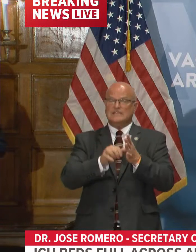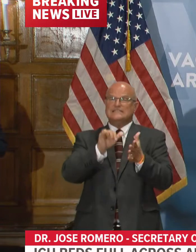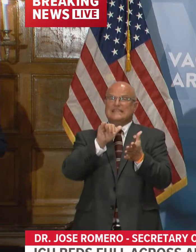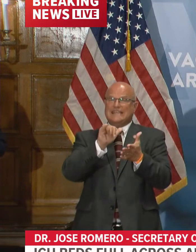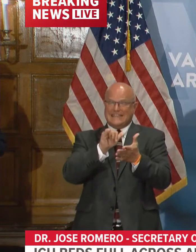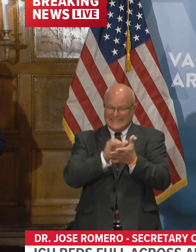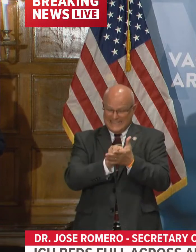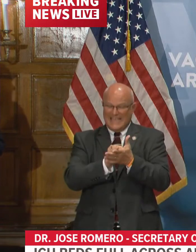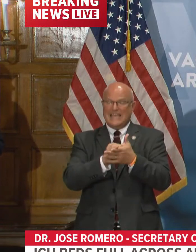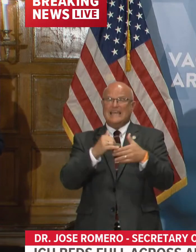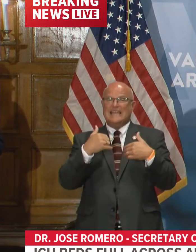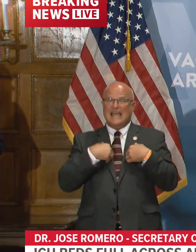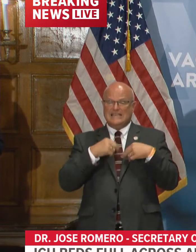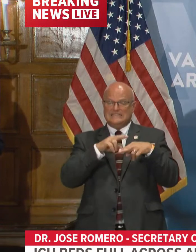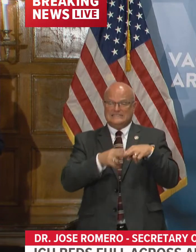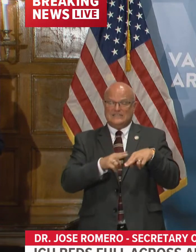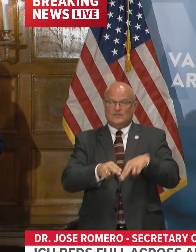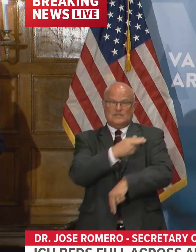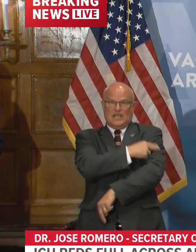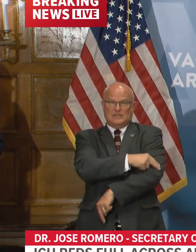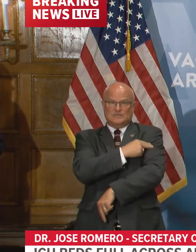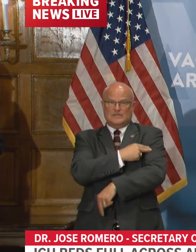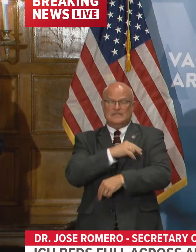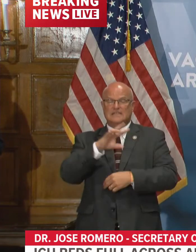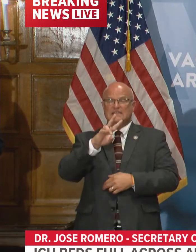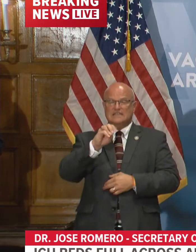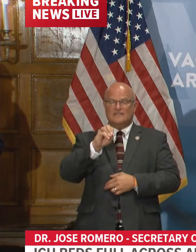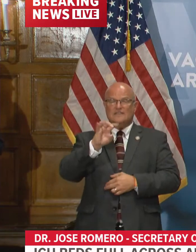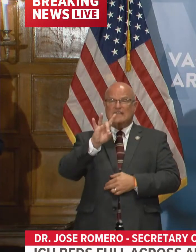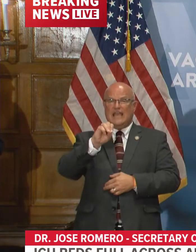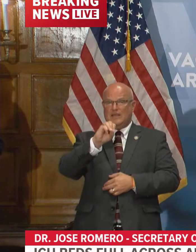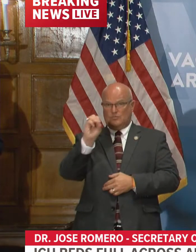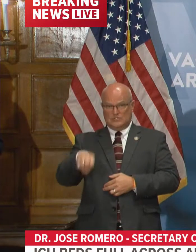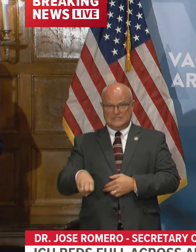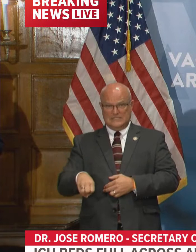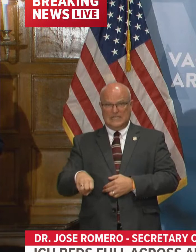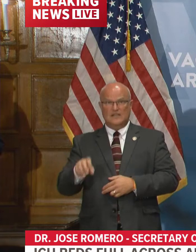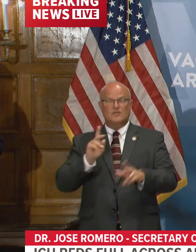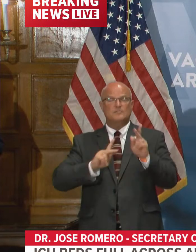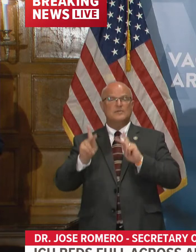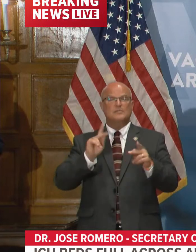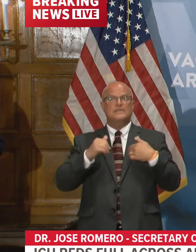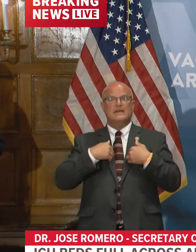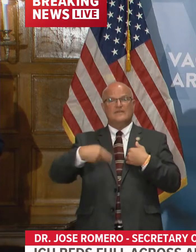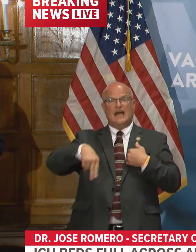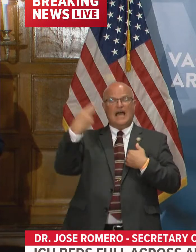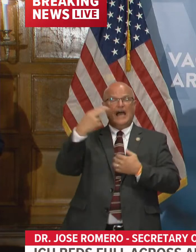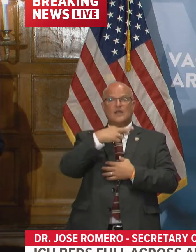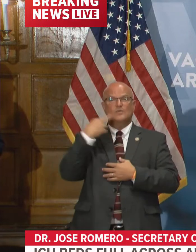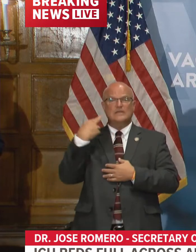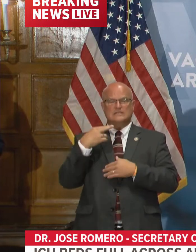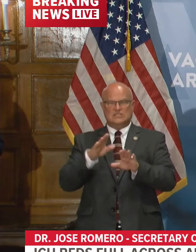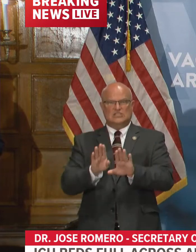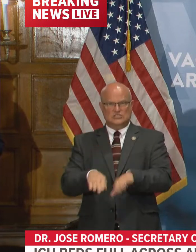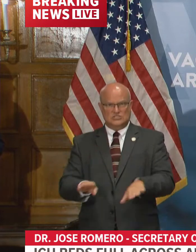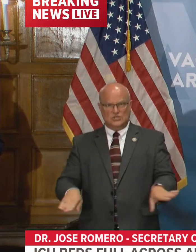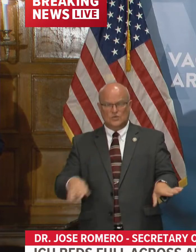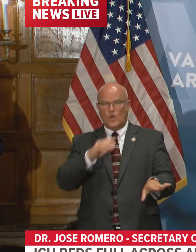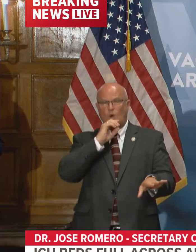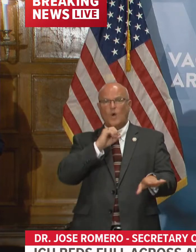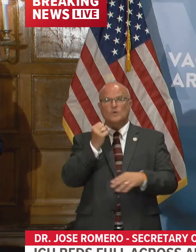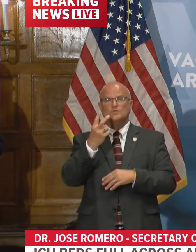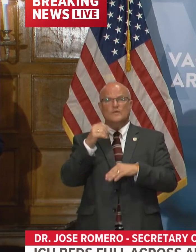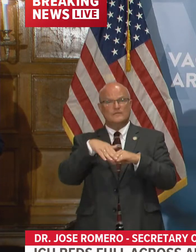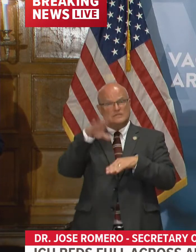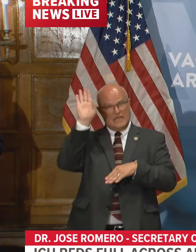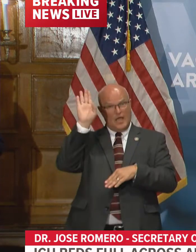that has decreased hospitalizations by 70 to 80% for those individuals at high risk. That includes children 12 years